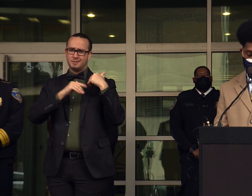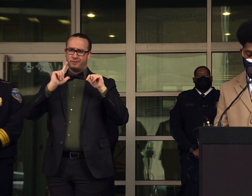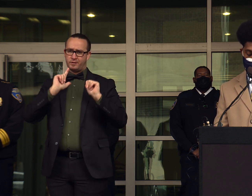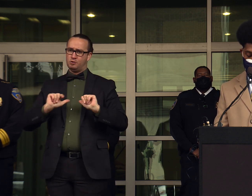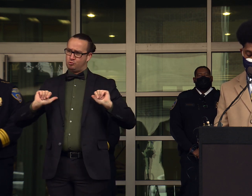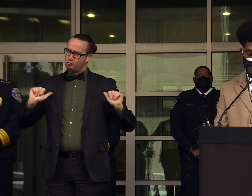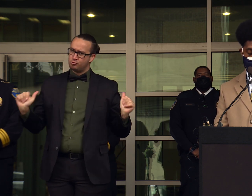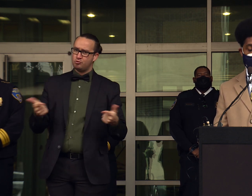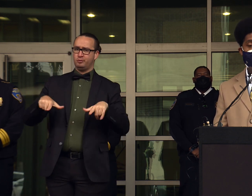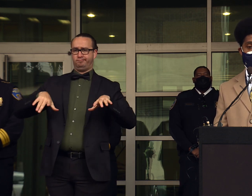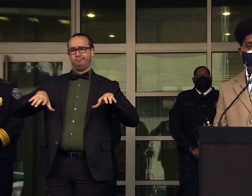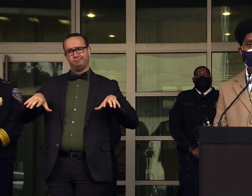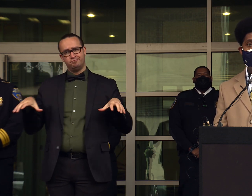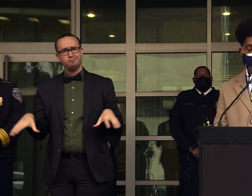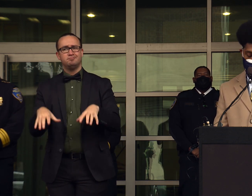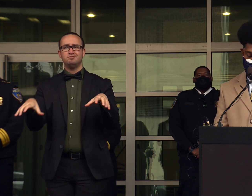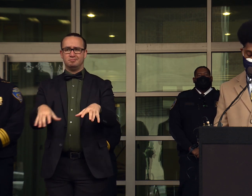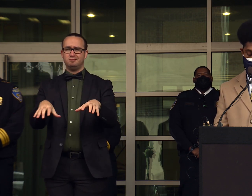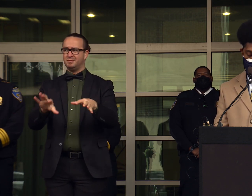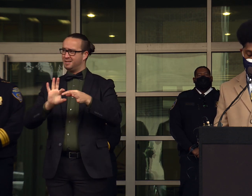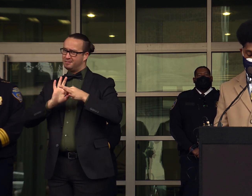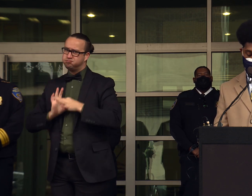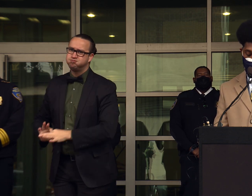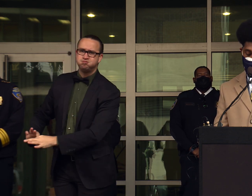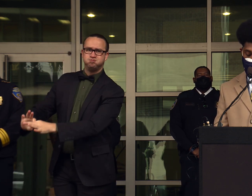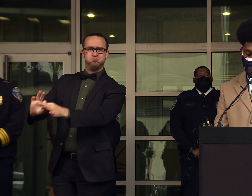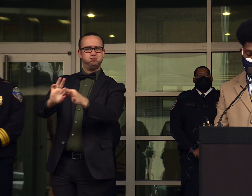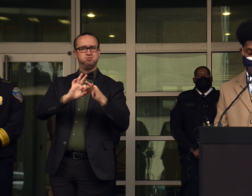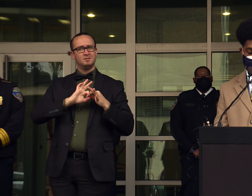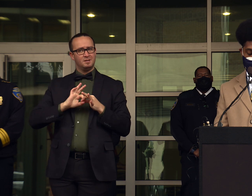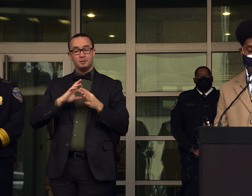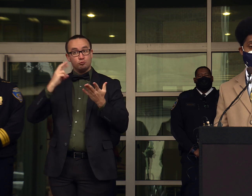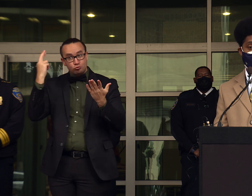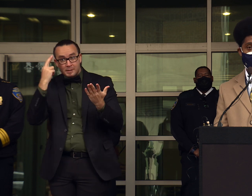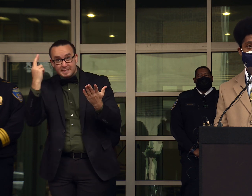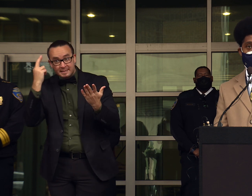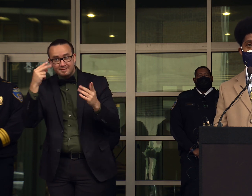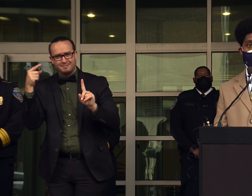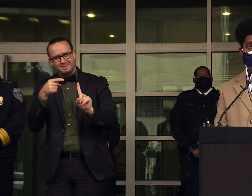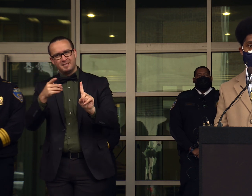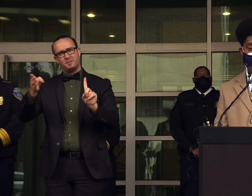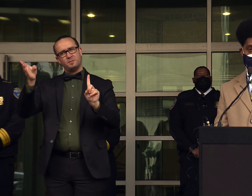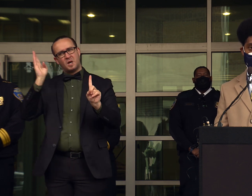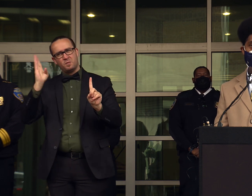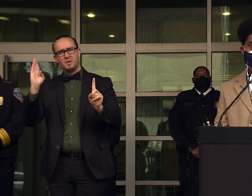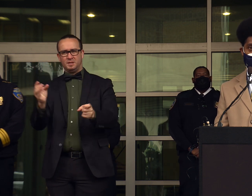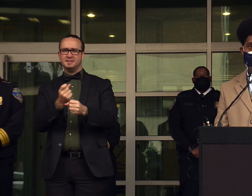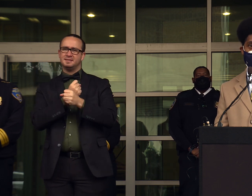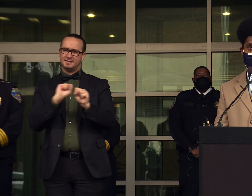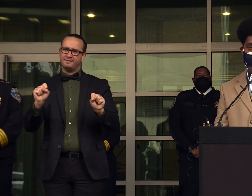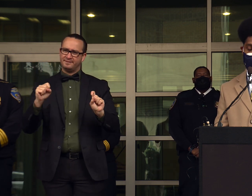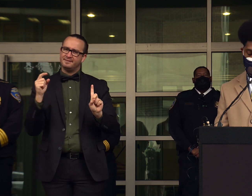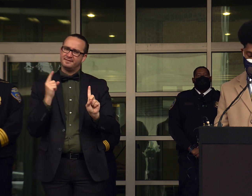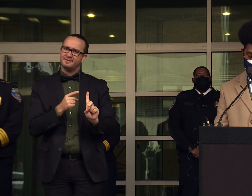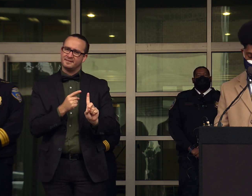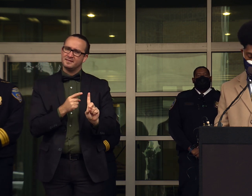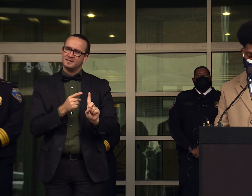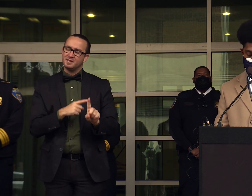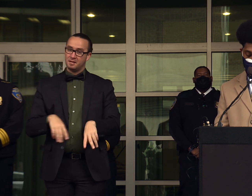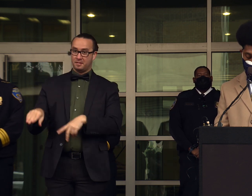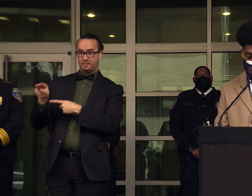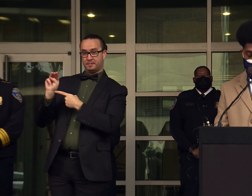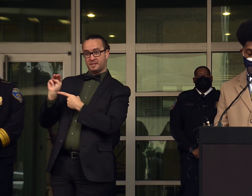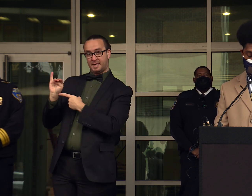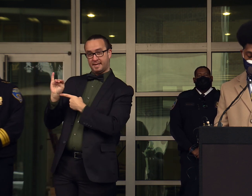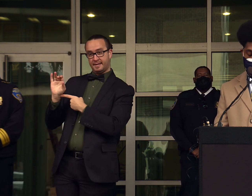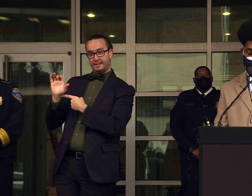for a safer Baltimore. As we implement the new microzone strategy, our city agencies will be involved in proactive work in those same areas